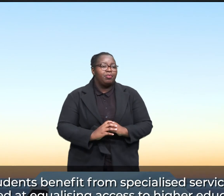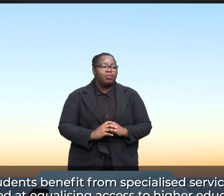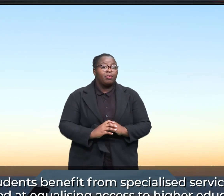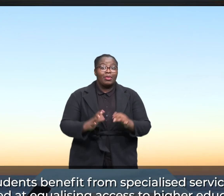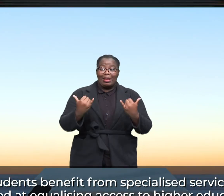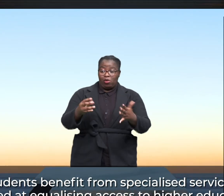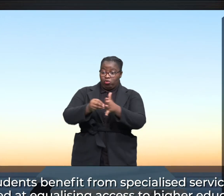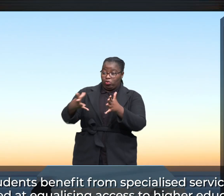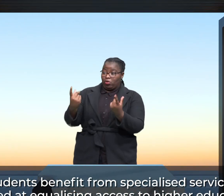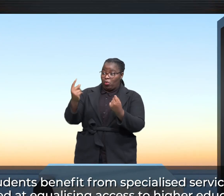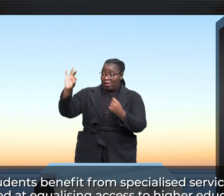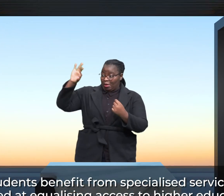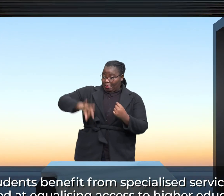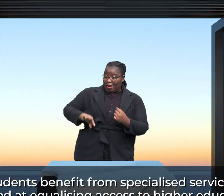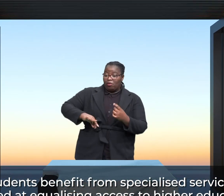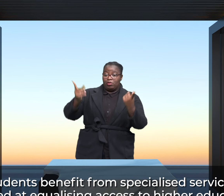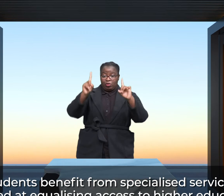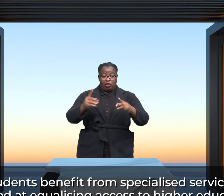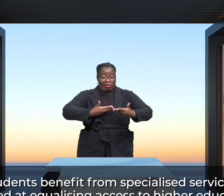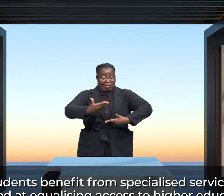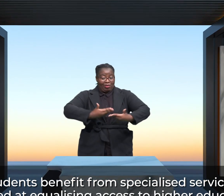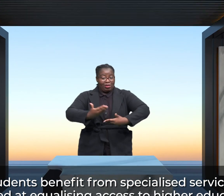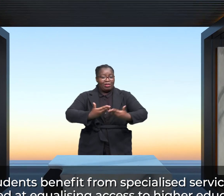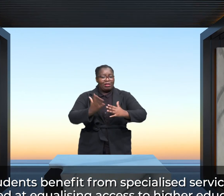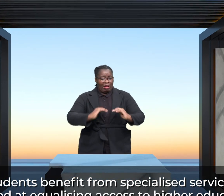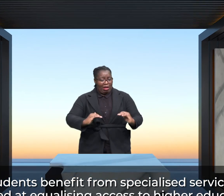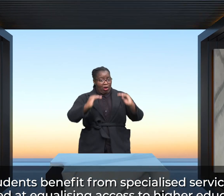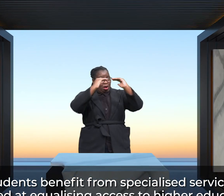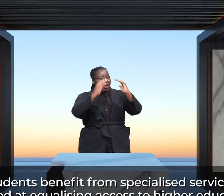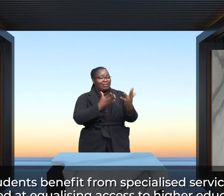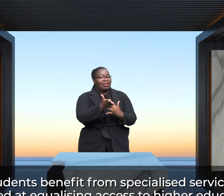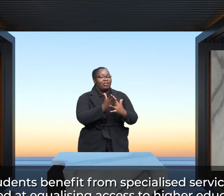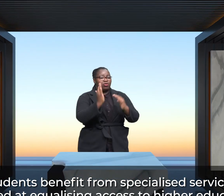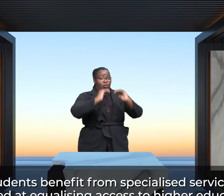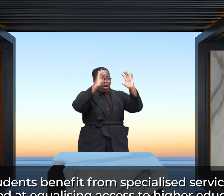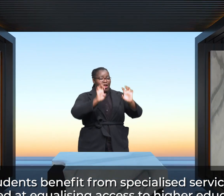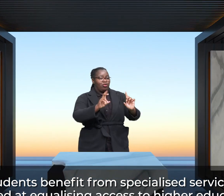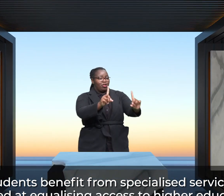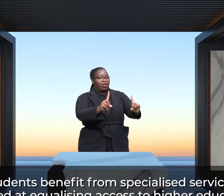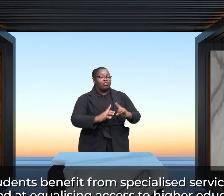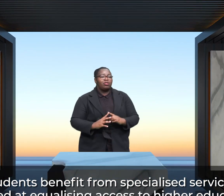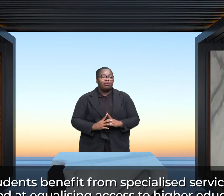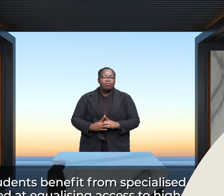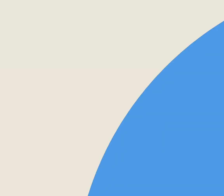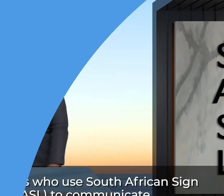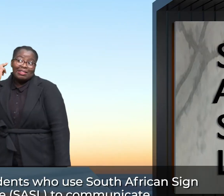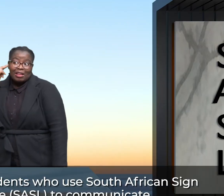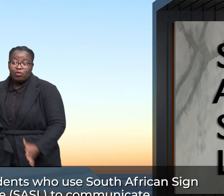These students benefit from specialized services that are aimed at equalizing access to higher education. Deaf students who